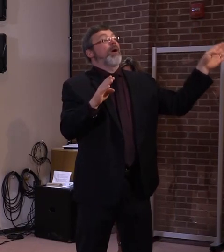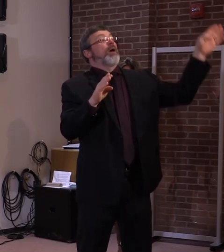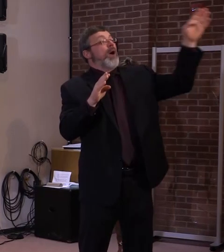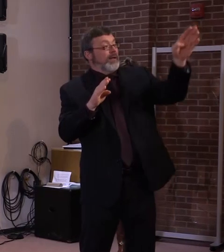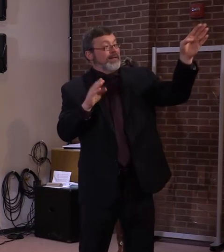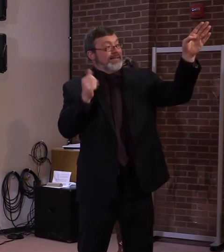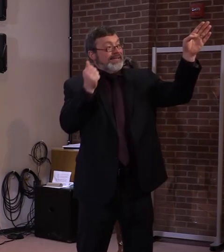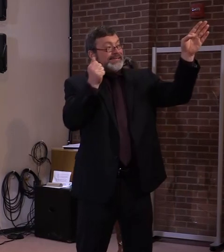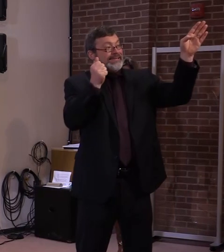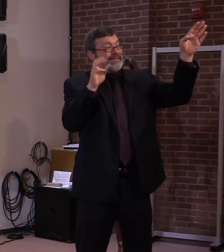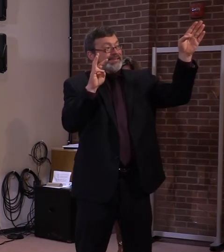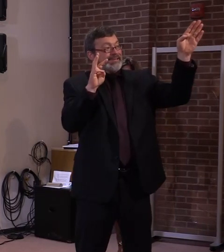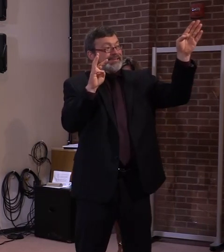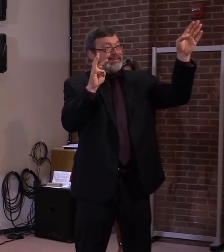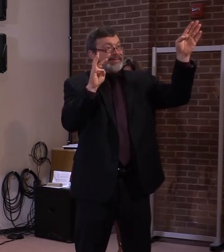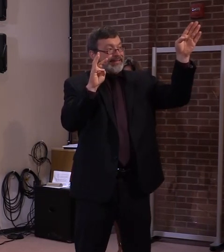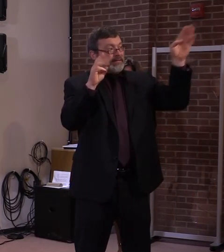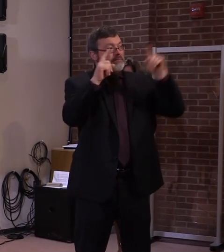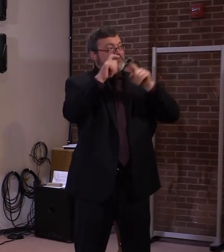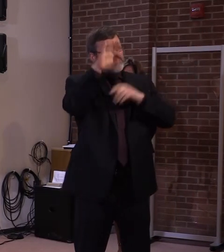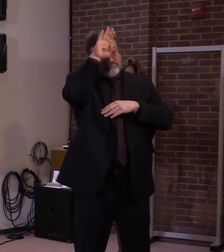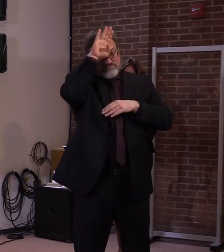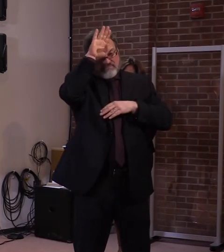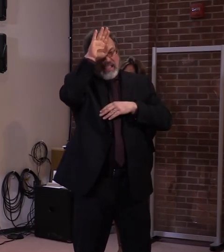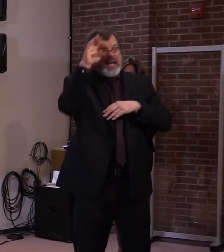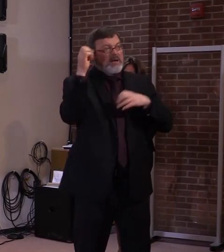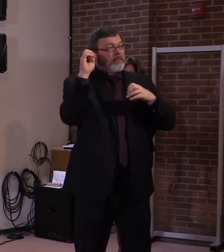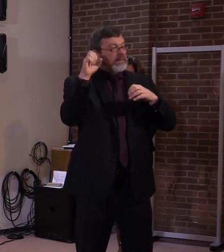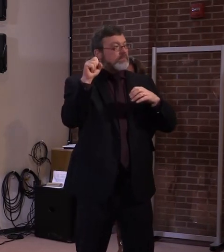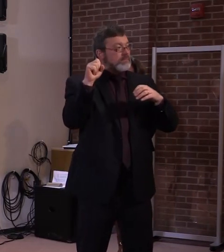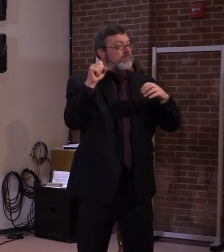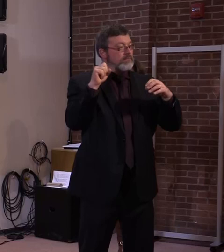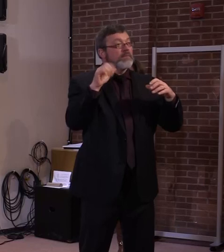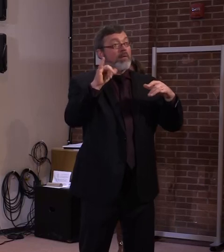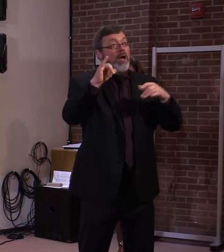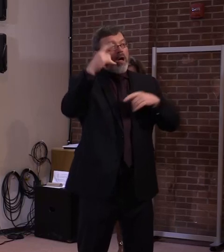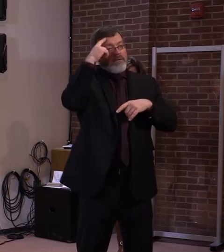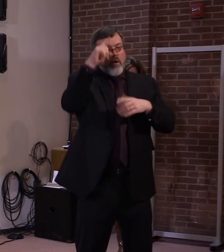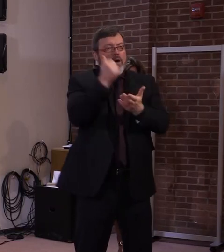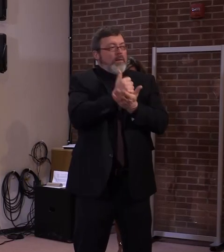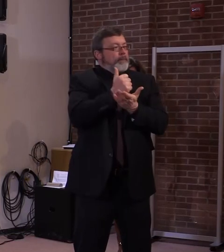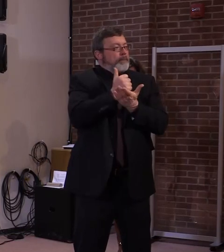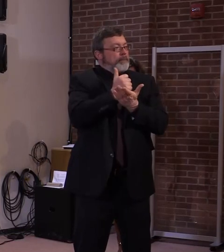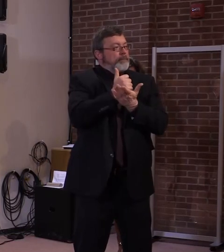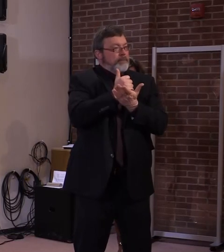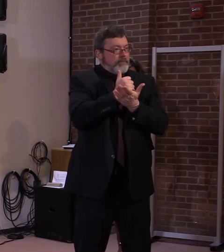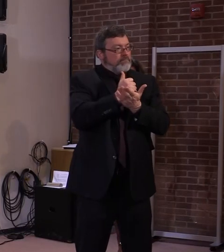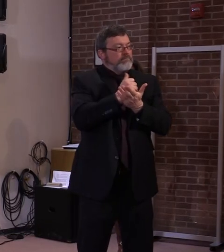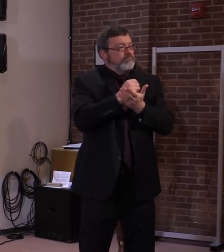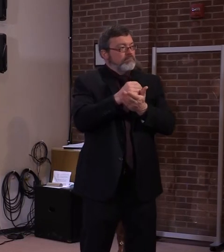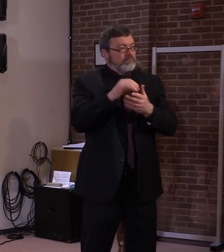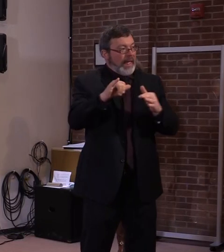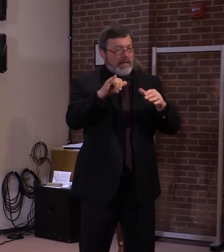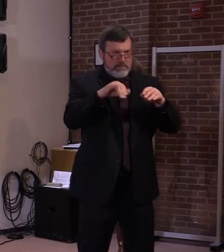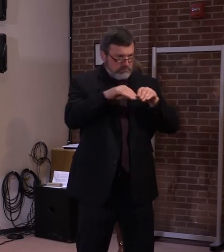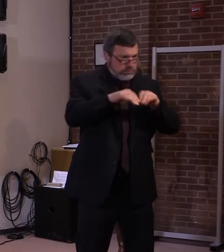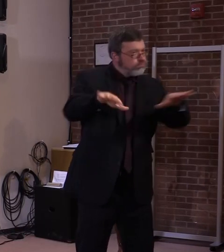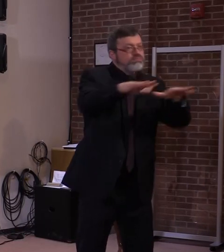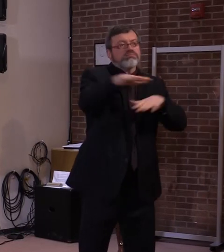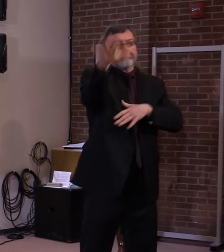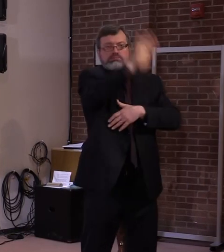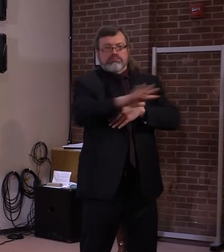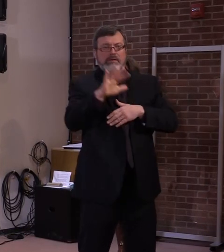three EMS teams that we contracted from out of state, arrived to help deliver monoclonal antibodies across the